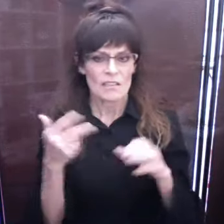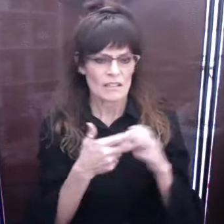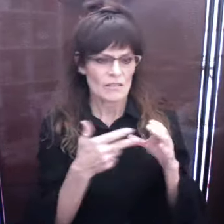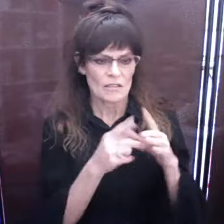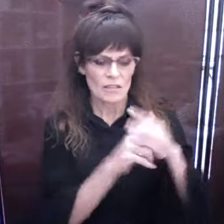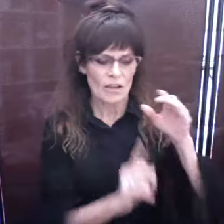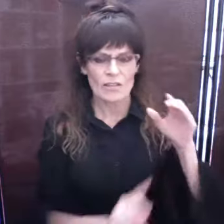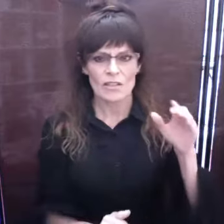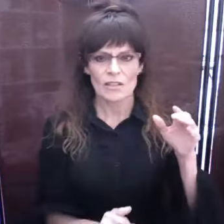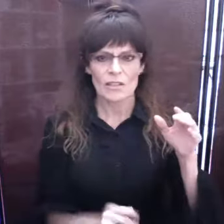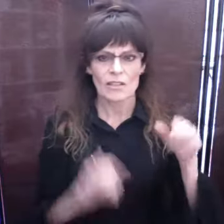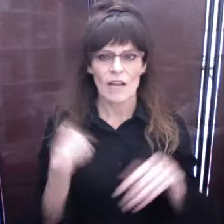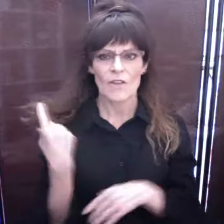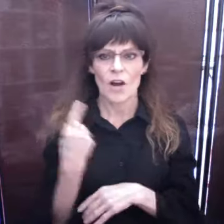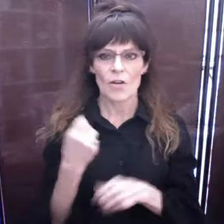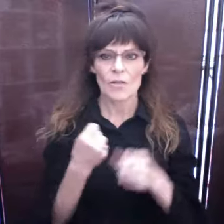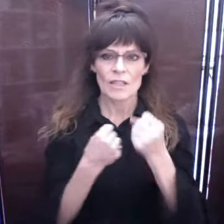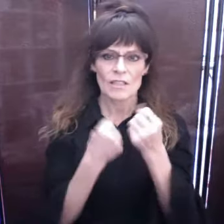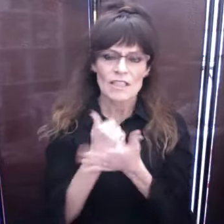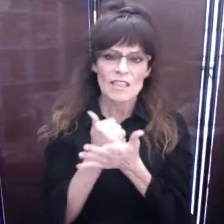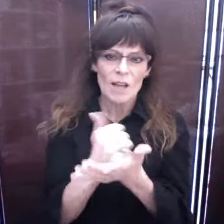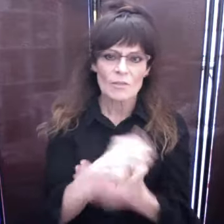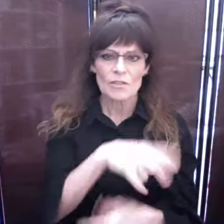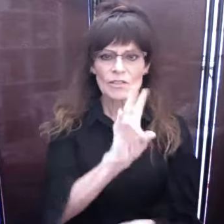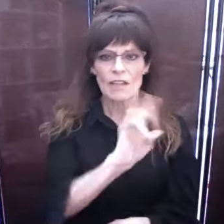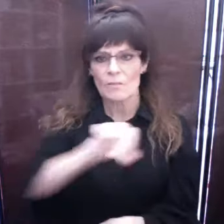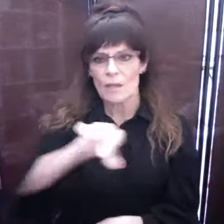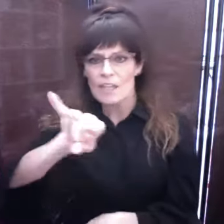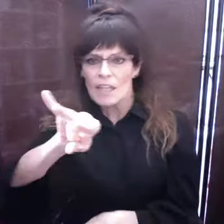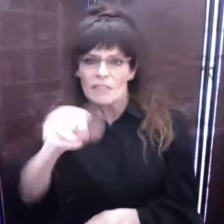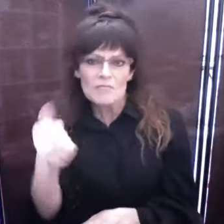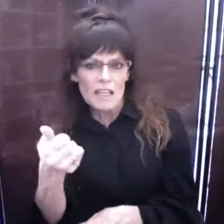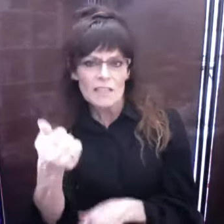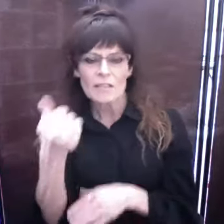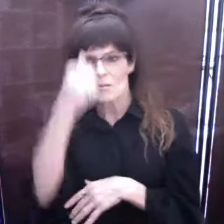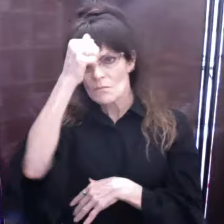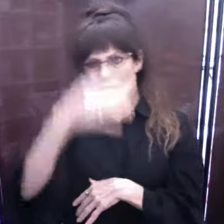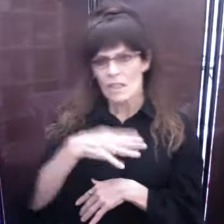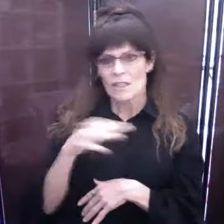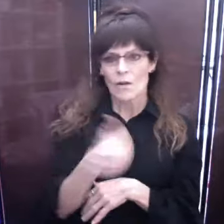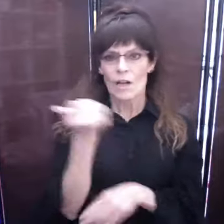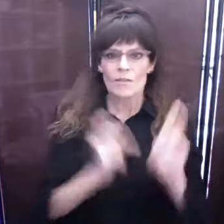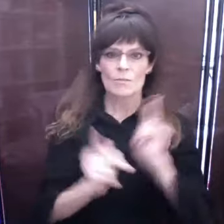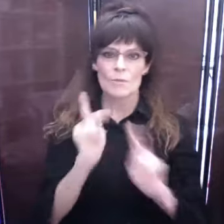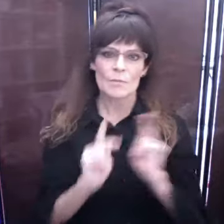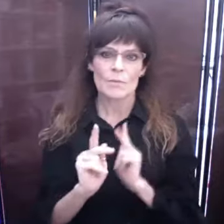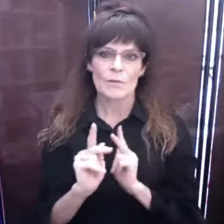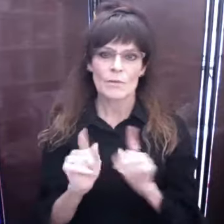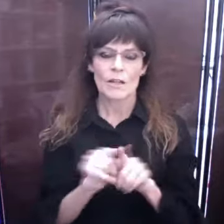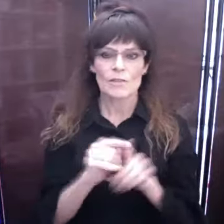always sponsored, 7 or 8 or 10 guys, and there was always some other people's guys that would always kind of call me, and we would